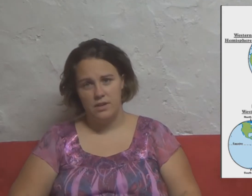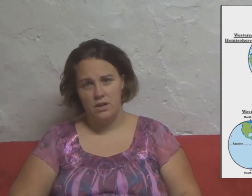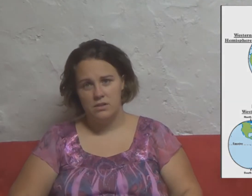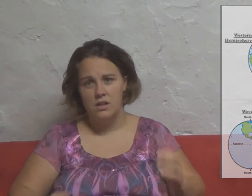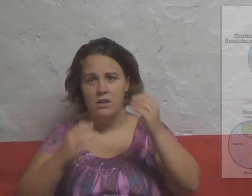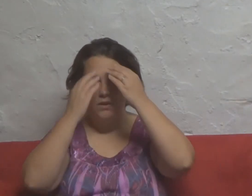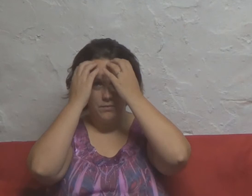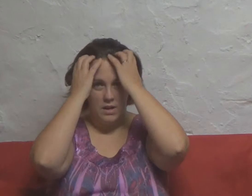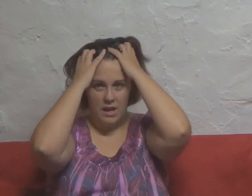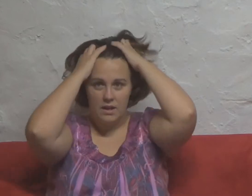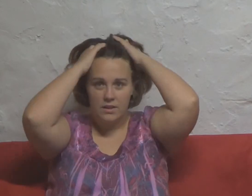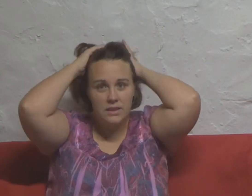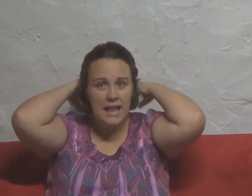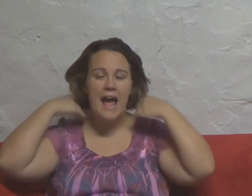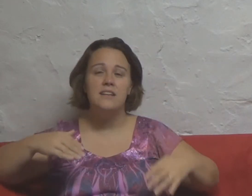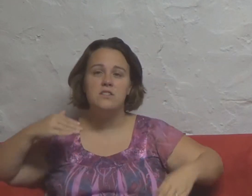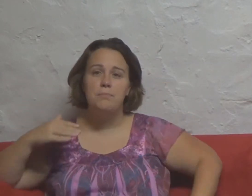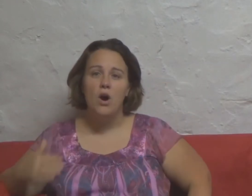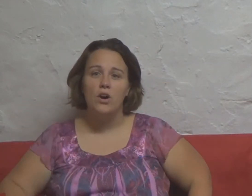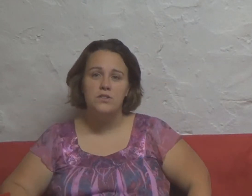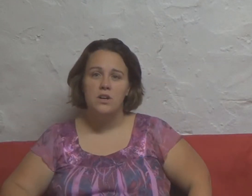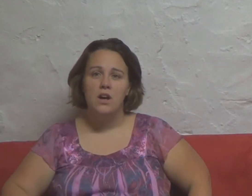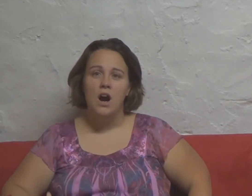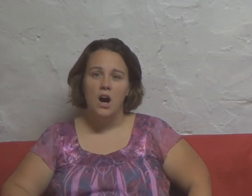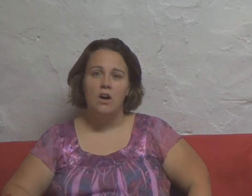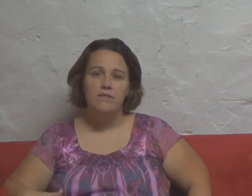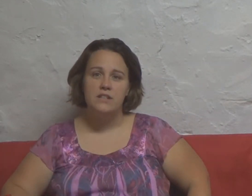hemisphere. Okay. Last part of this